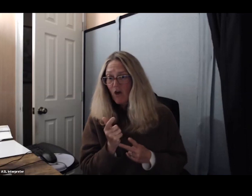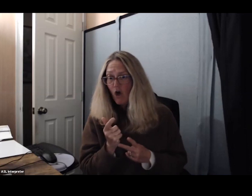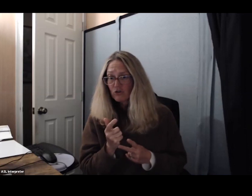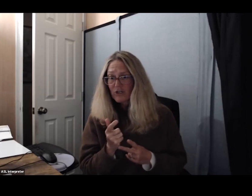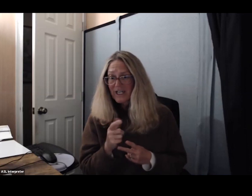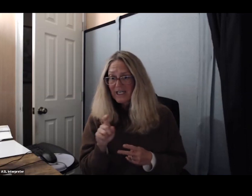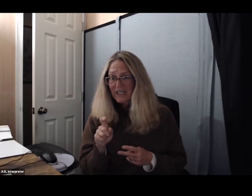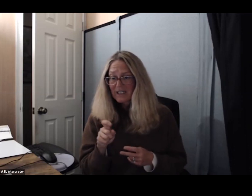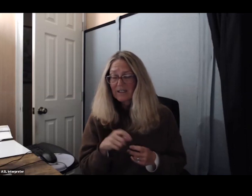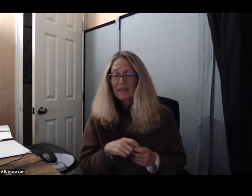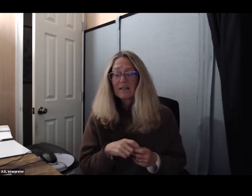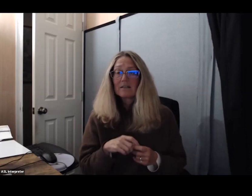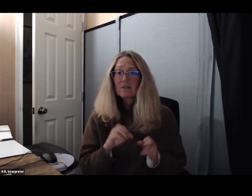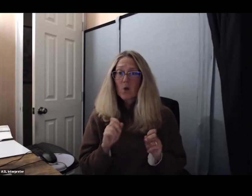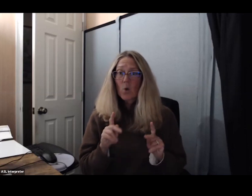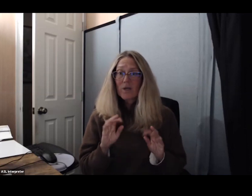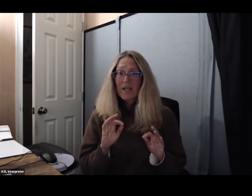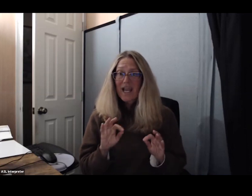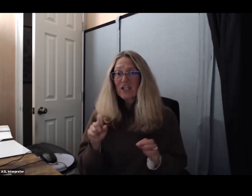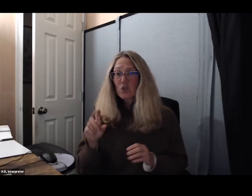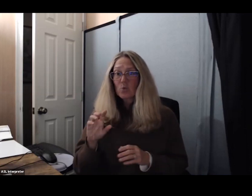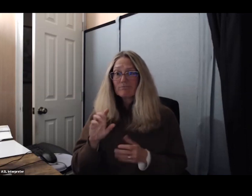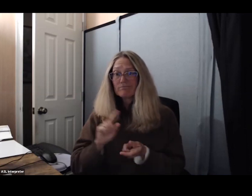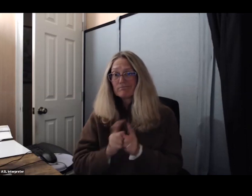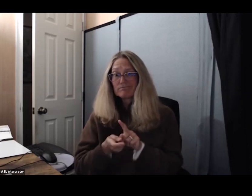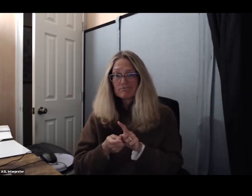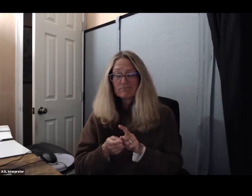Munoz? Okay.